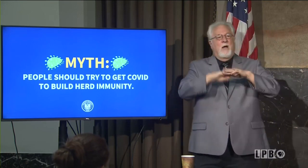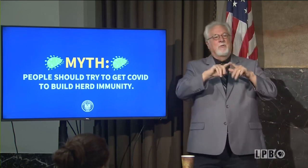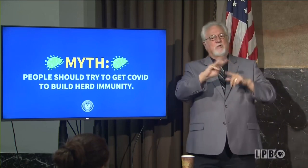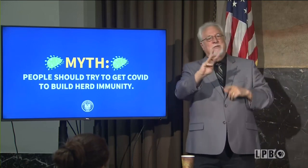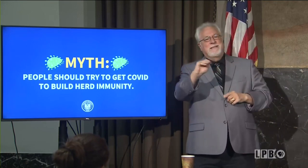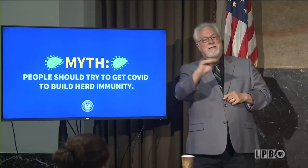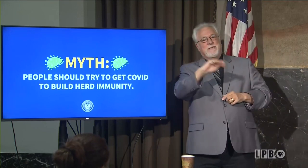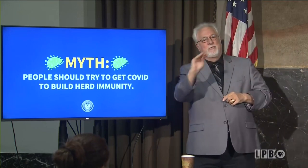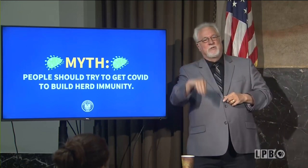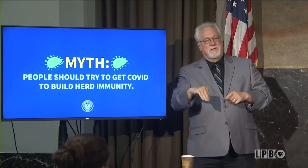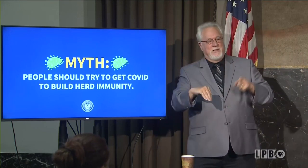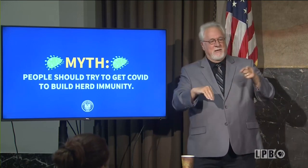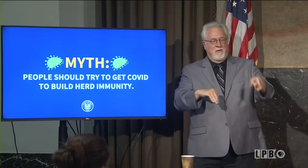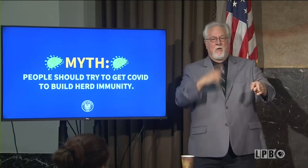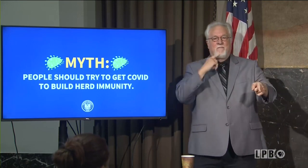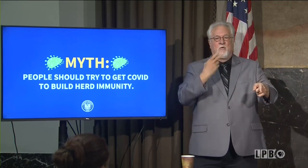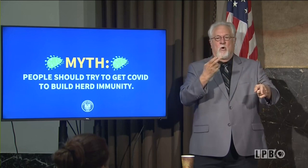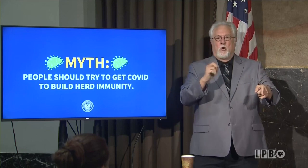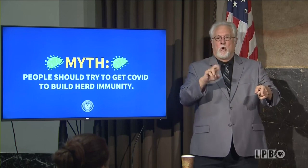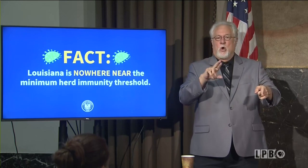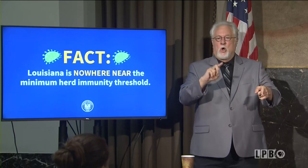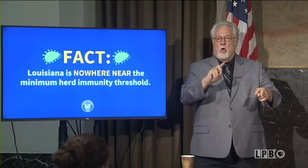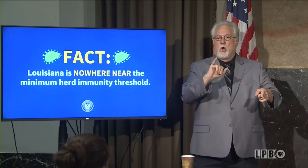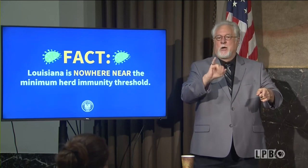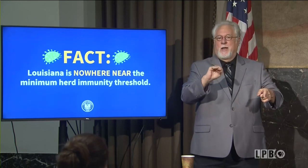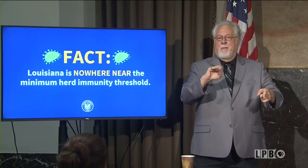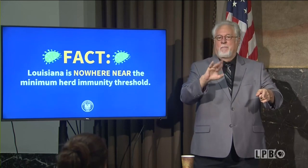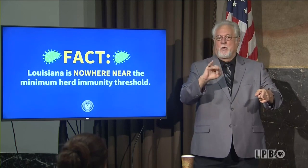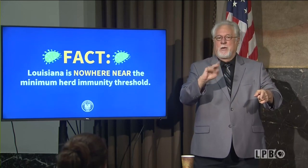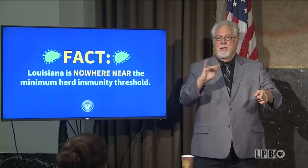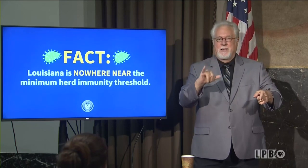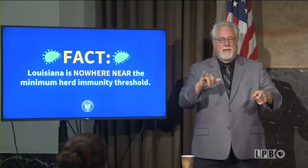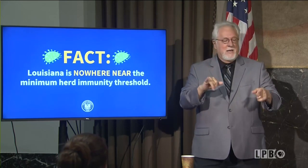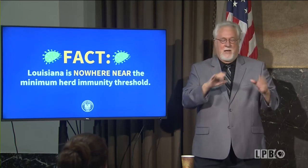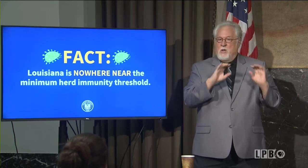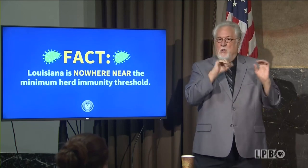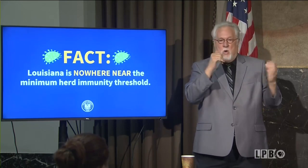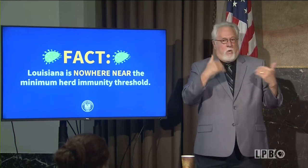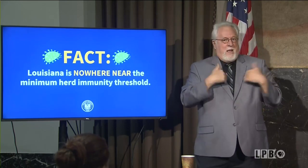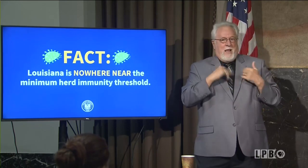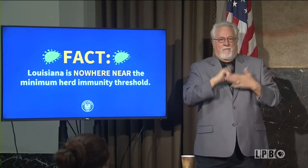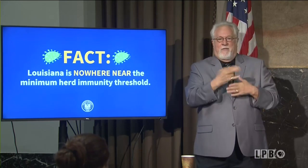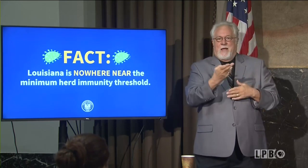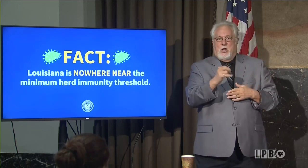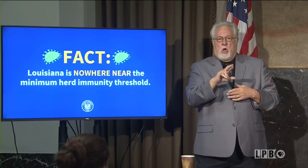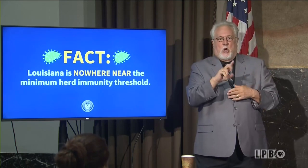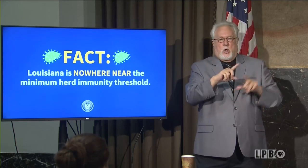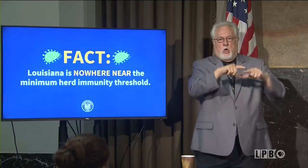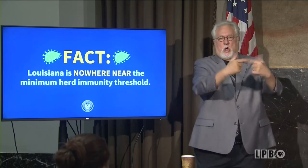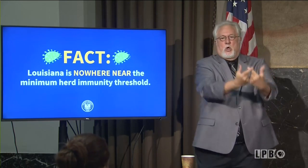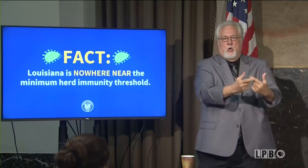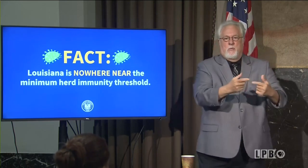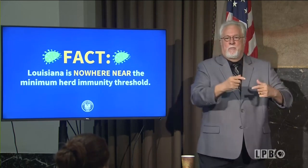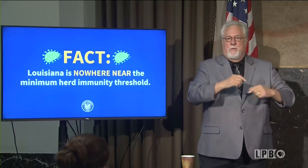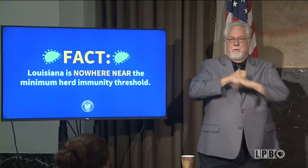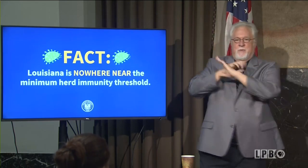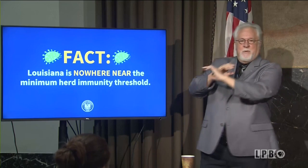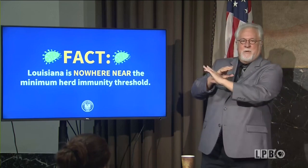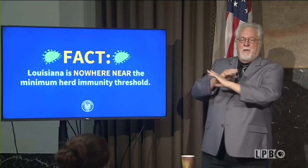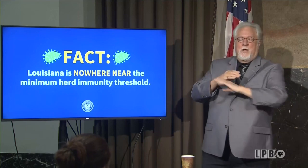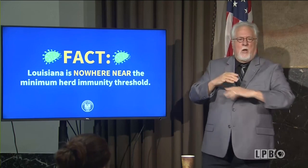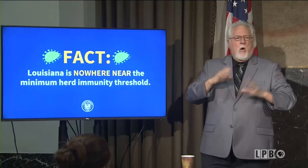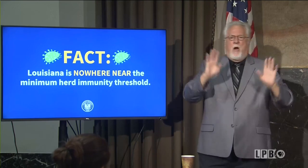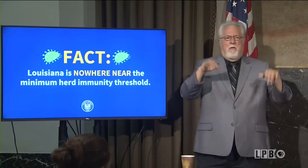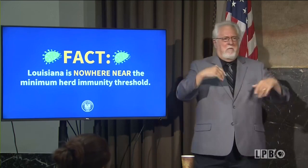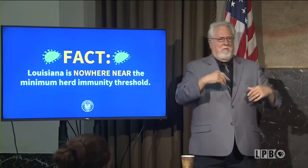least 60% of people having COVID. We're not there. There's not herd immunity right now. So that's a myth to think, well, let's all get